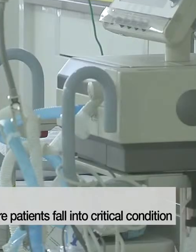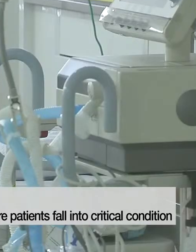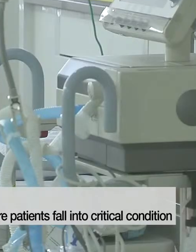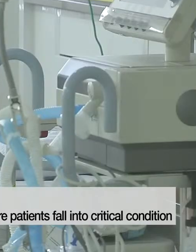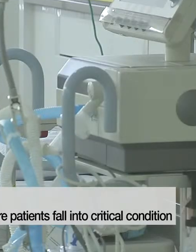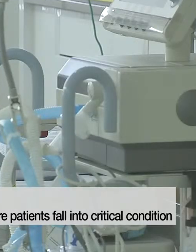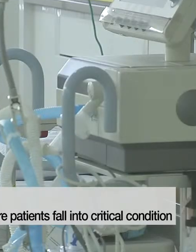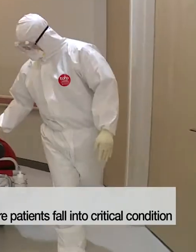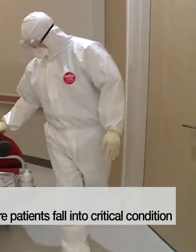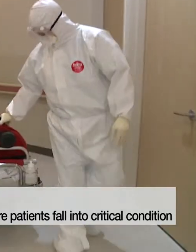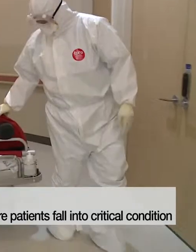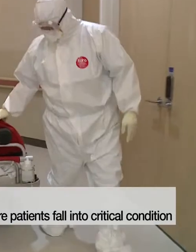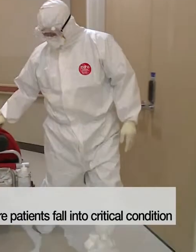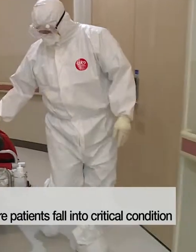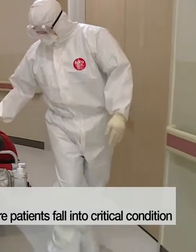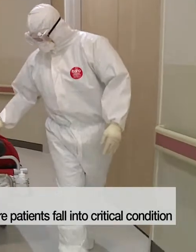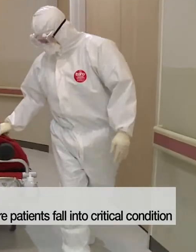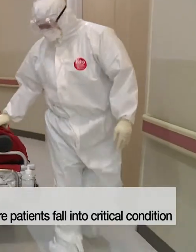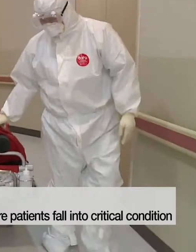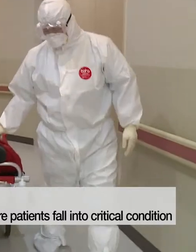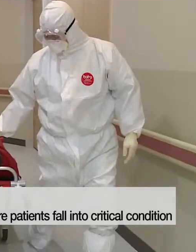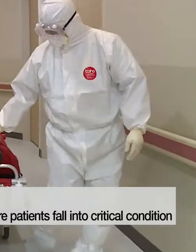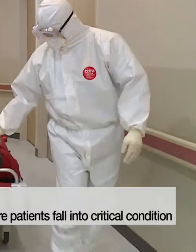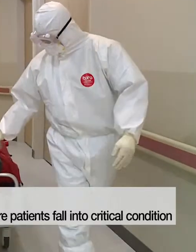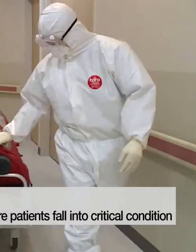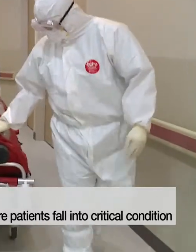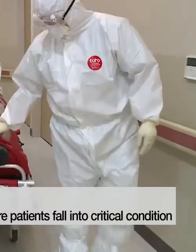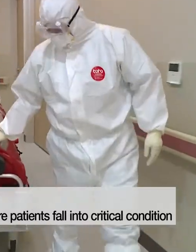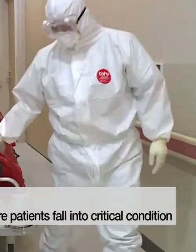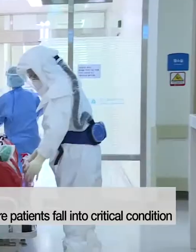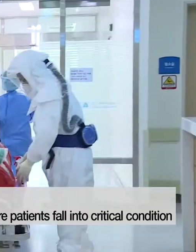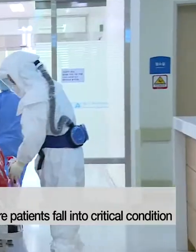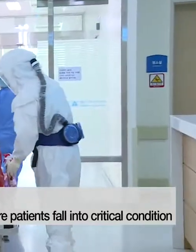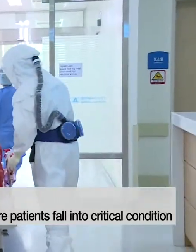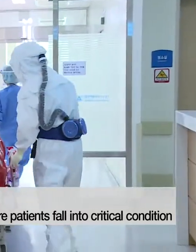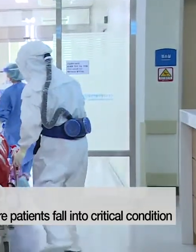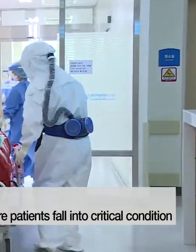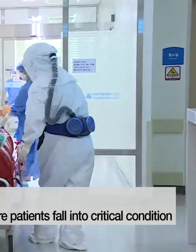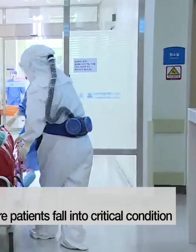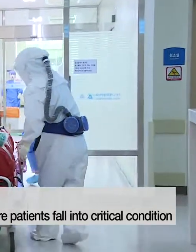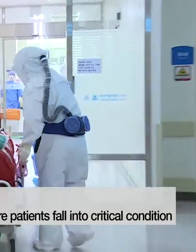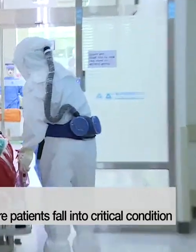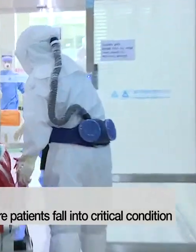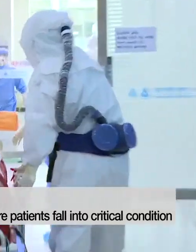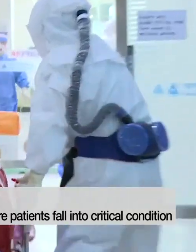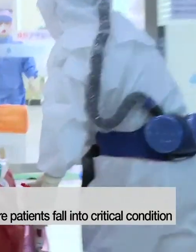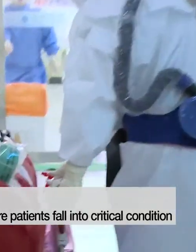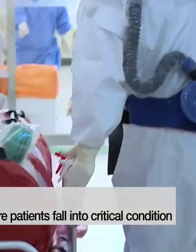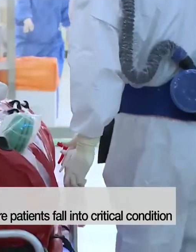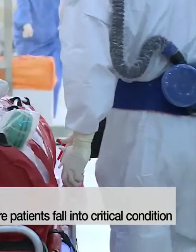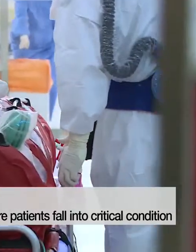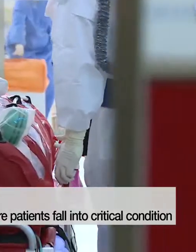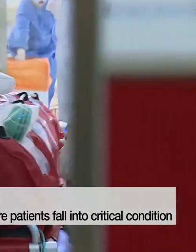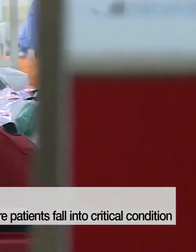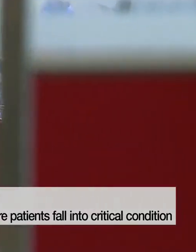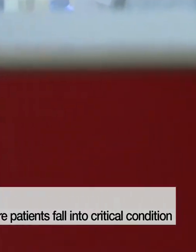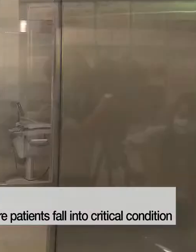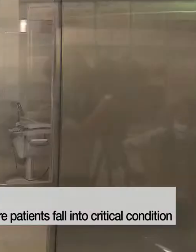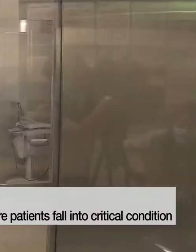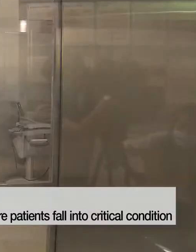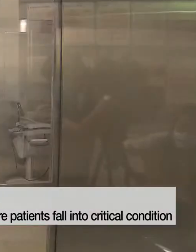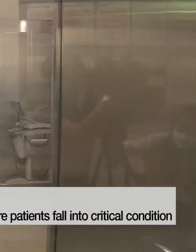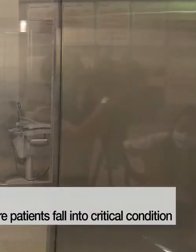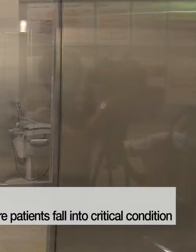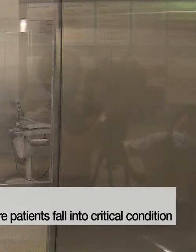151, which is still one of the highest figures reported since the outbreak began. With a growing number of patients who are seriously ill,